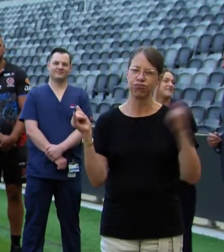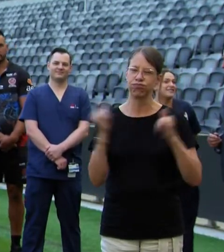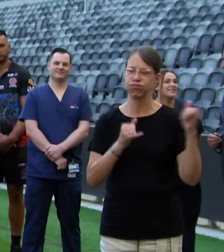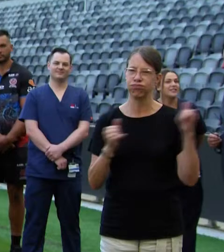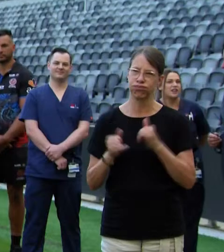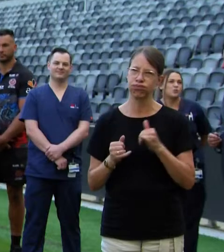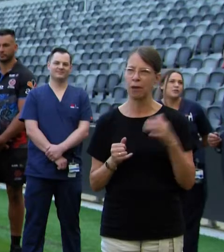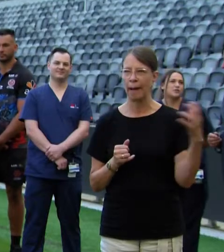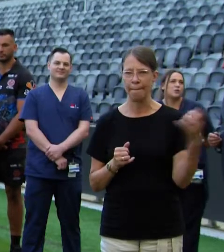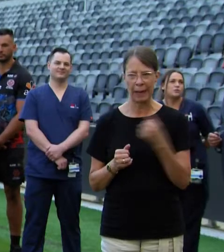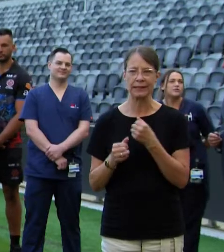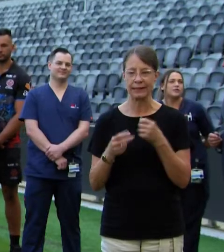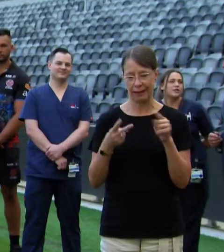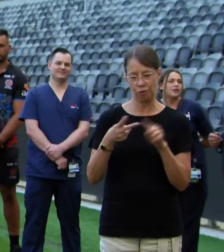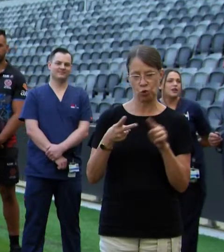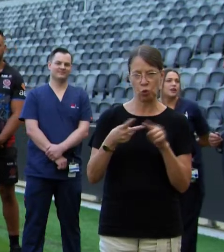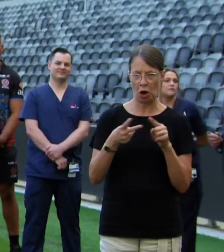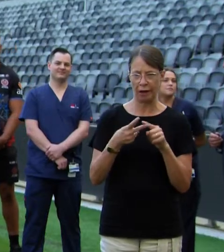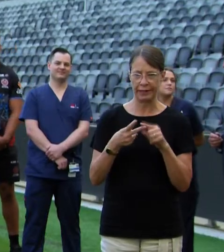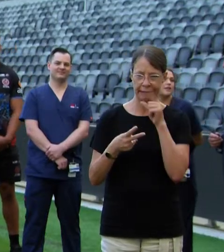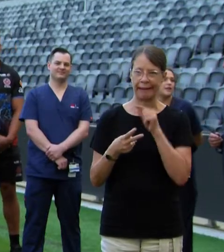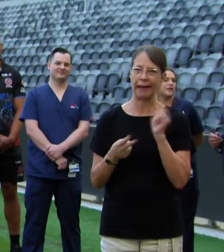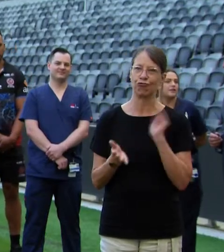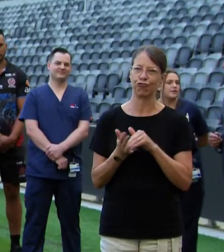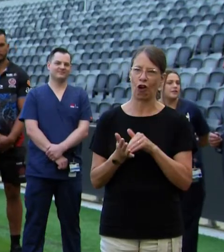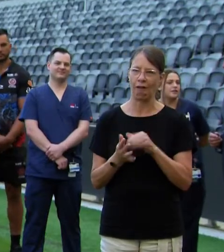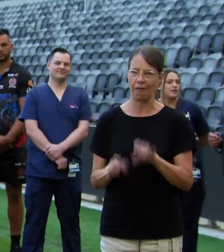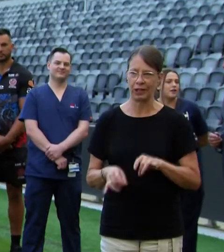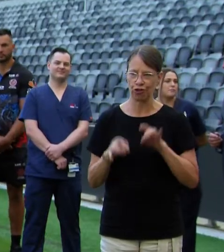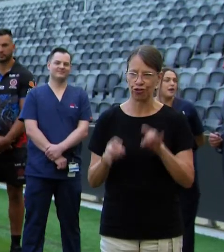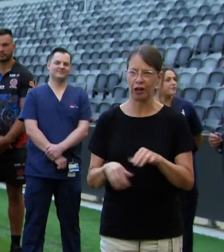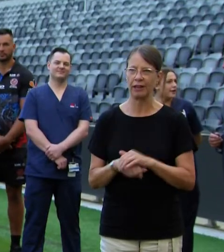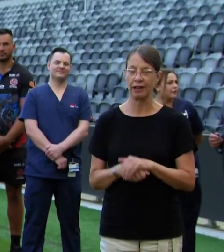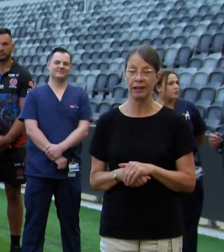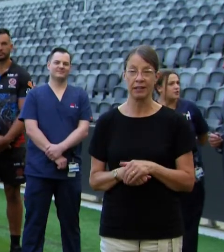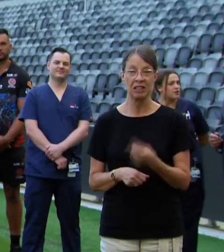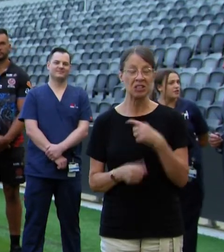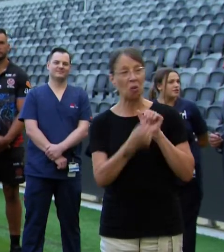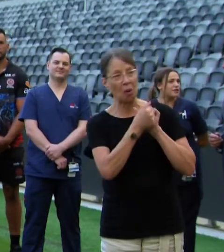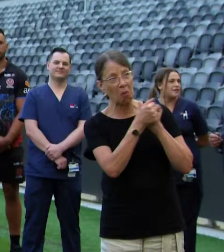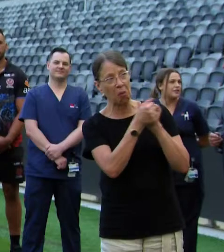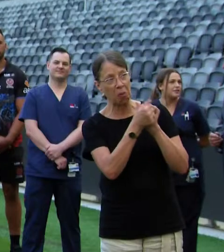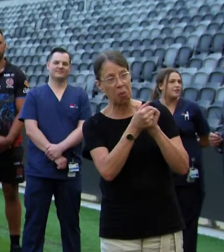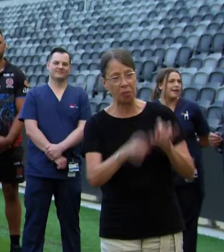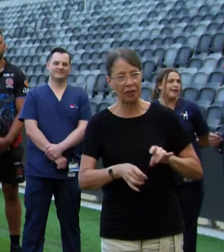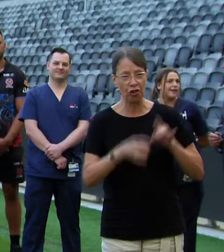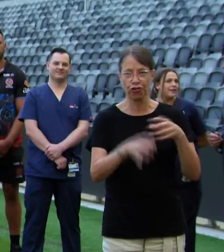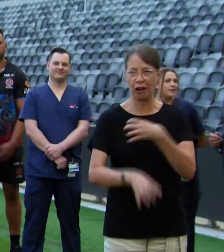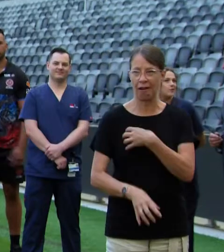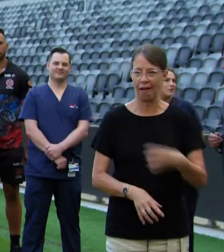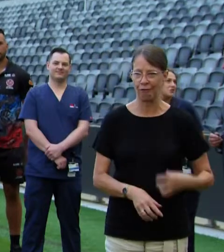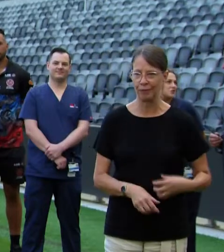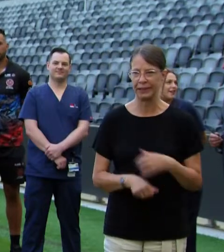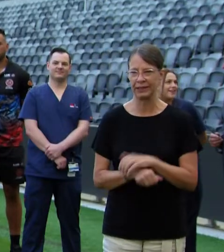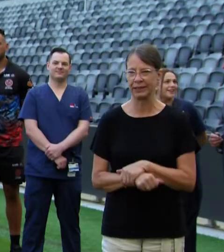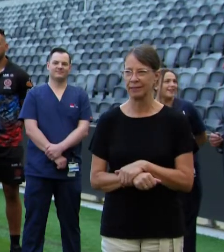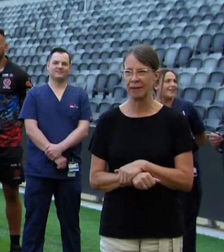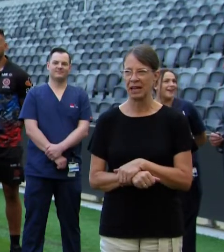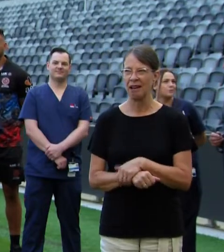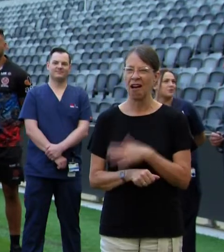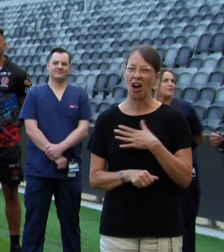2 doses to come in, and we'll work with the federal government in relation to it. But I don't want to get